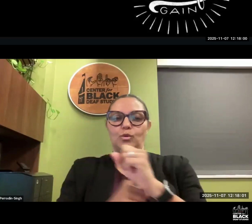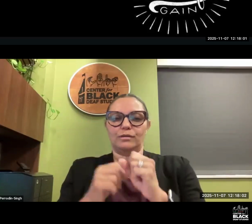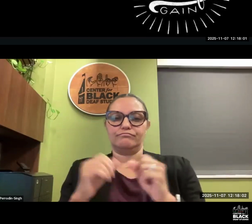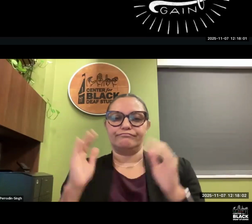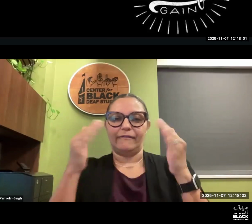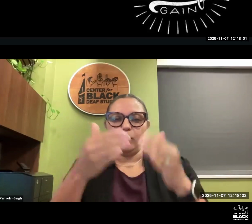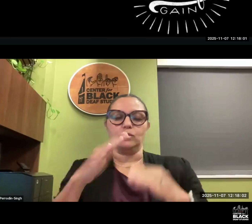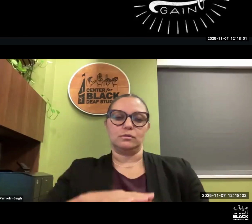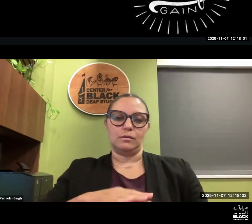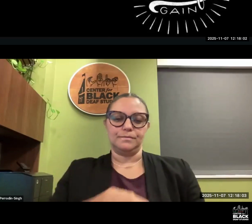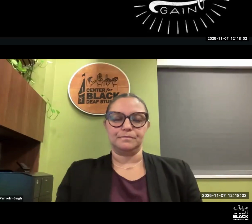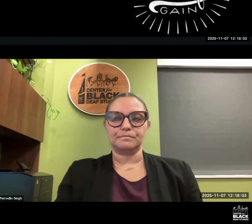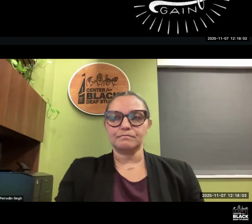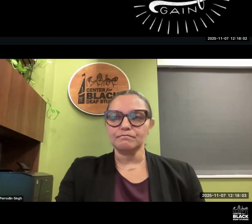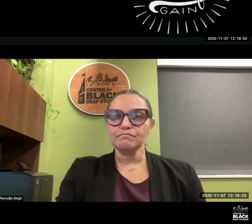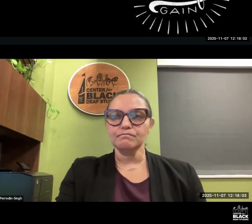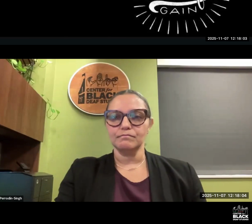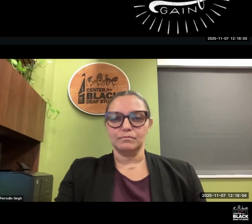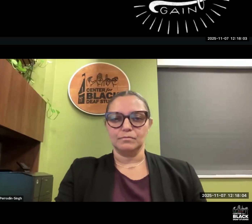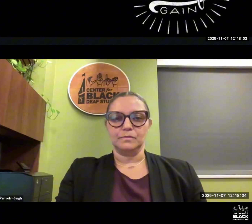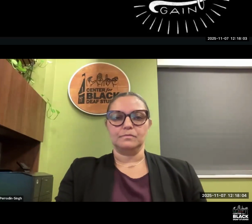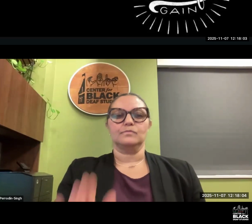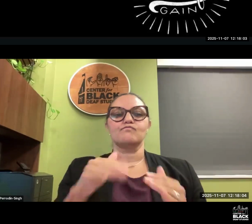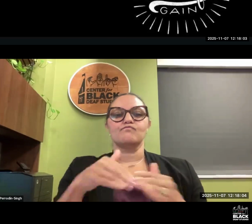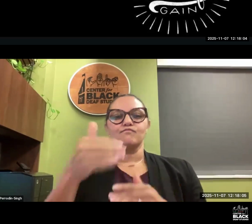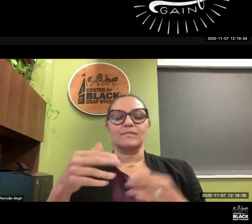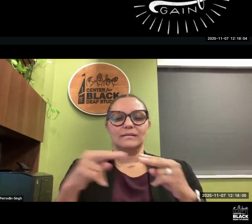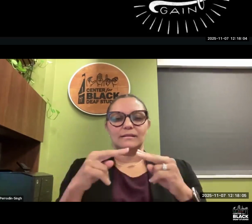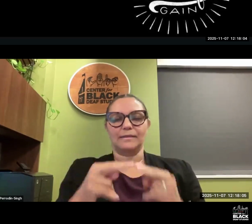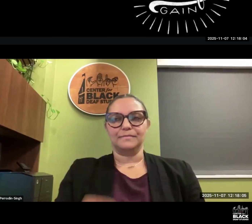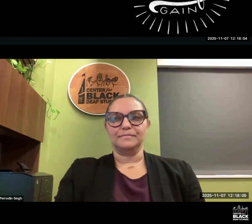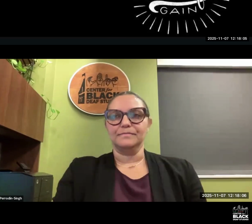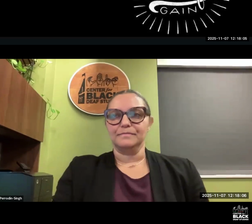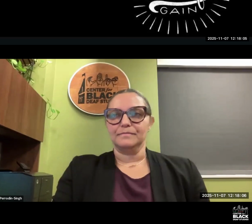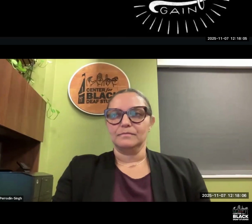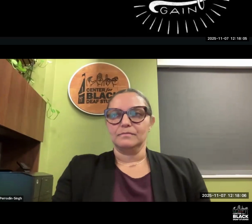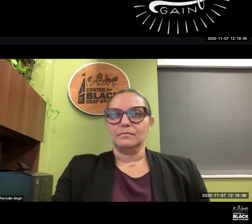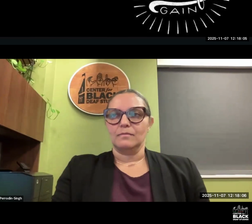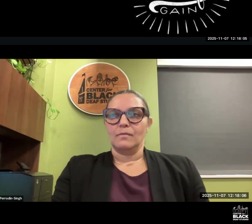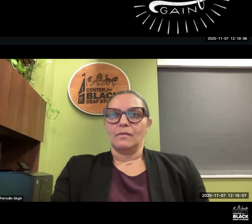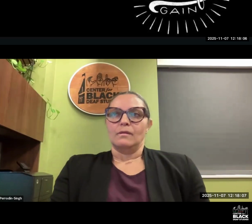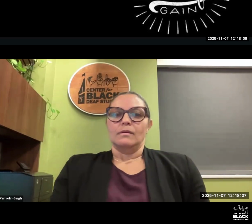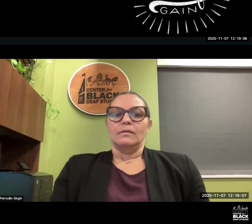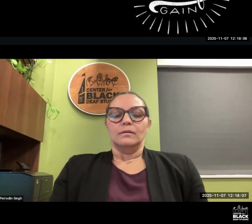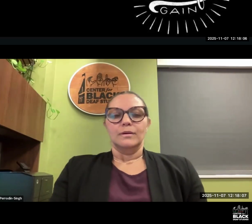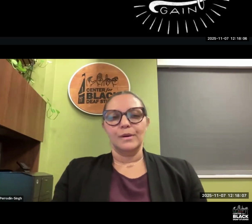celebrated. And so that was the theoretical framework that I used for my